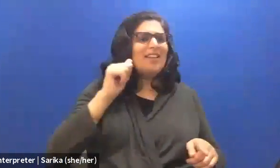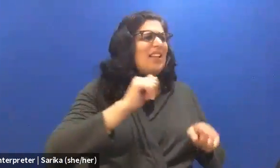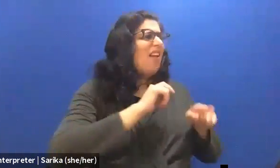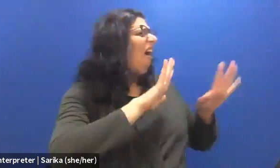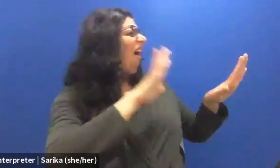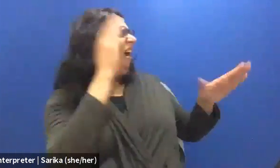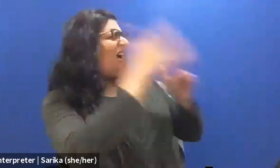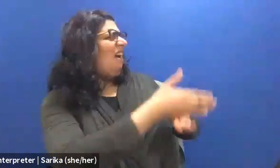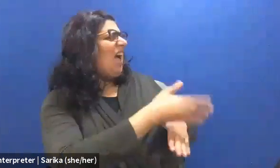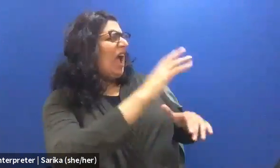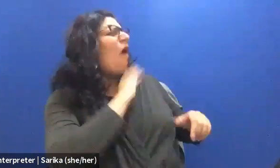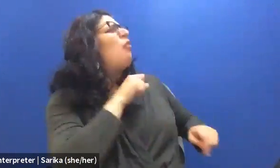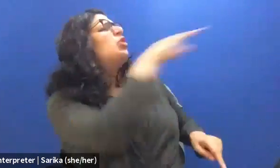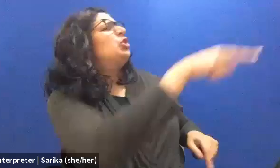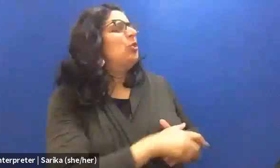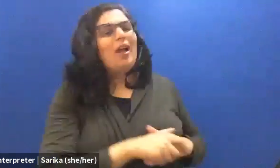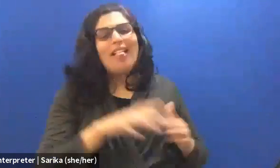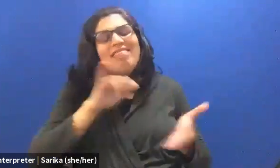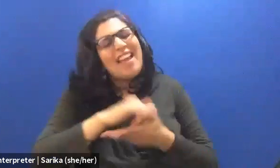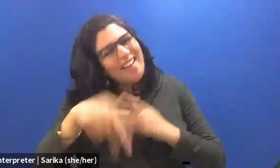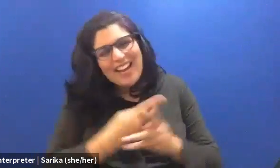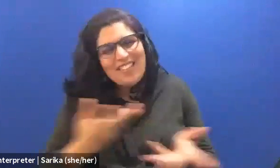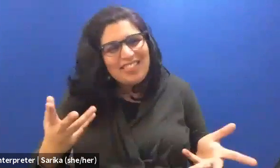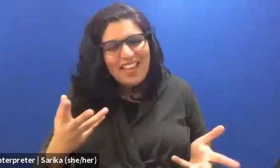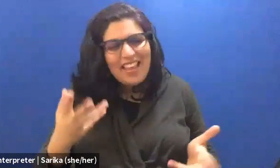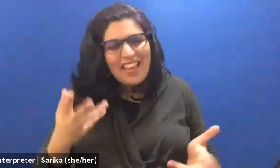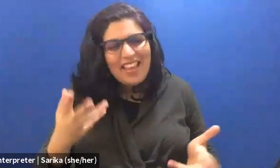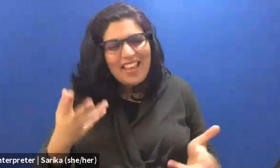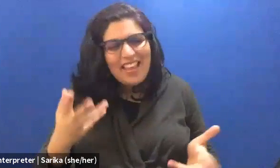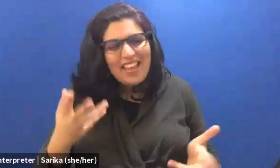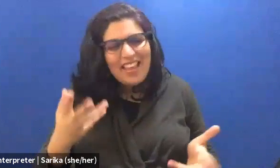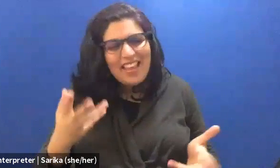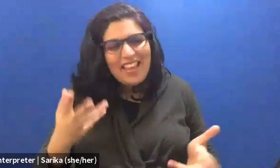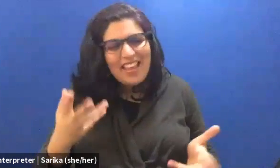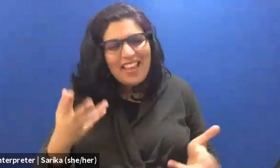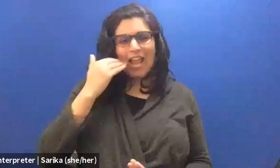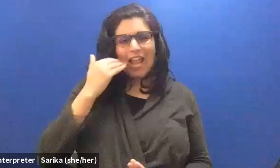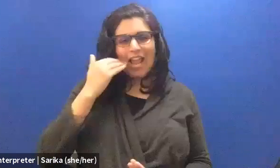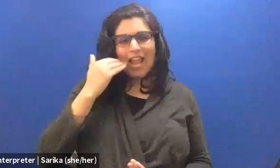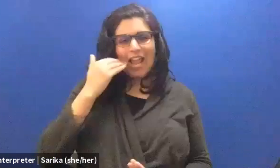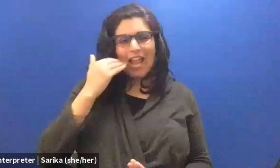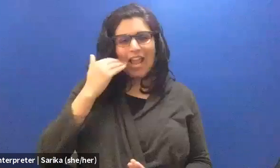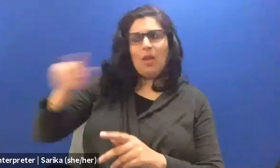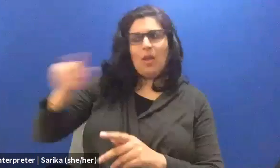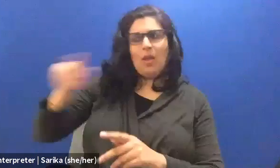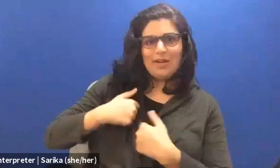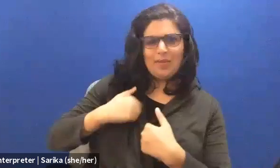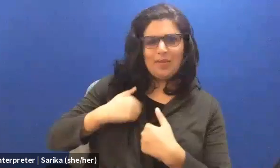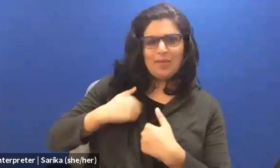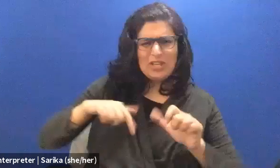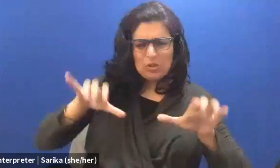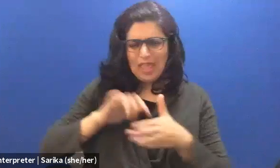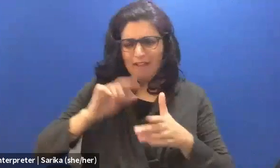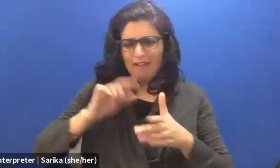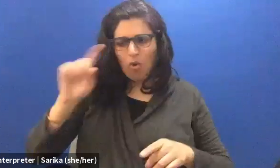know, and it was just them kinds of things that I knew I was protected. You know, and how do we do that for other people? What